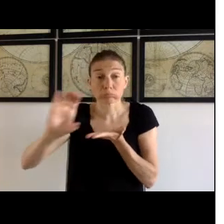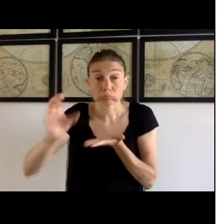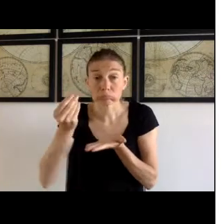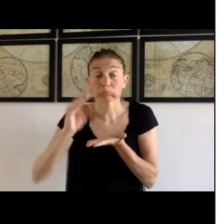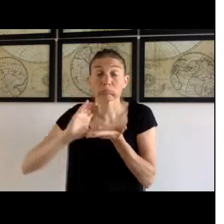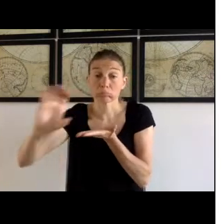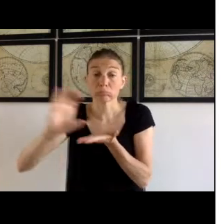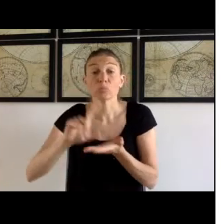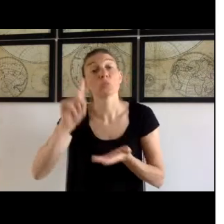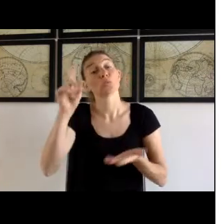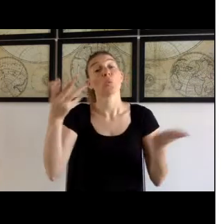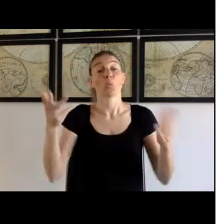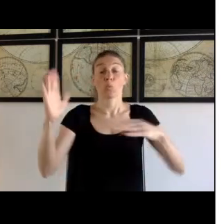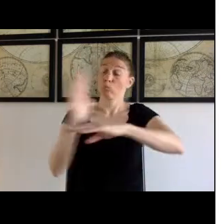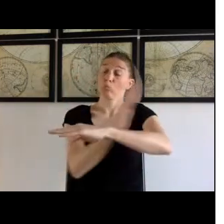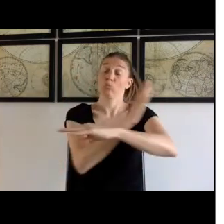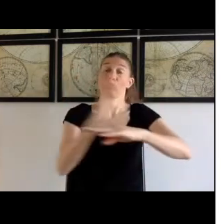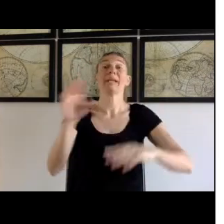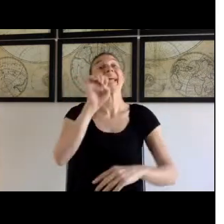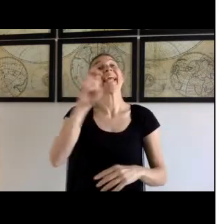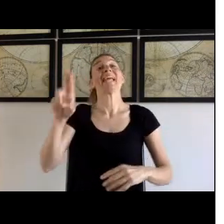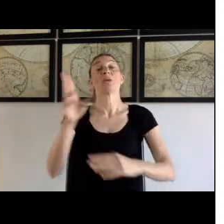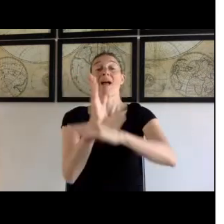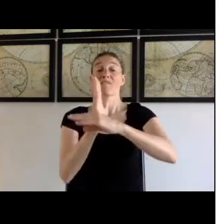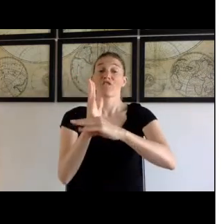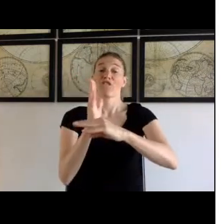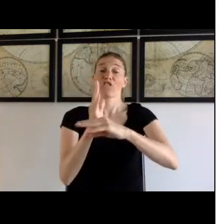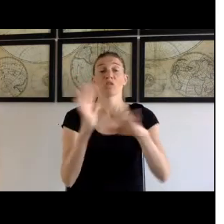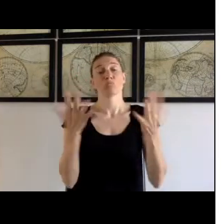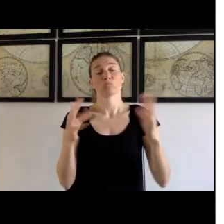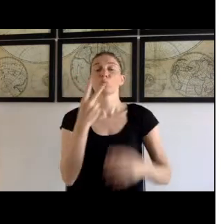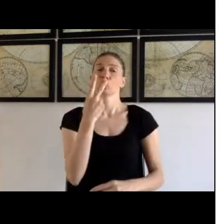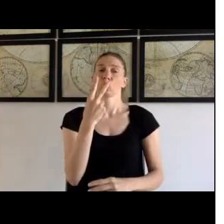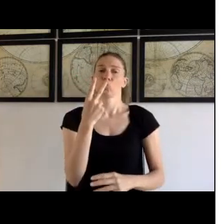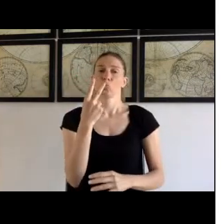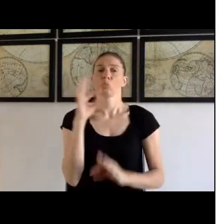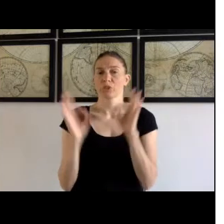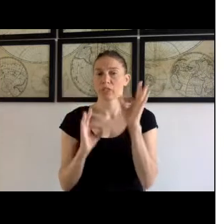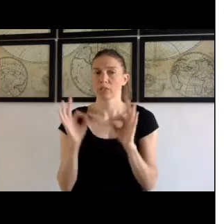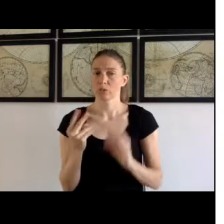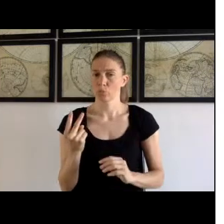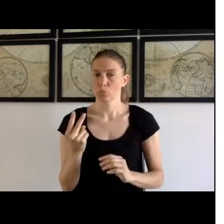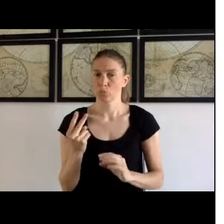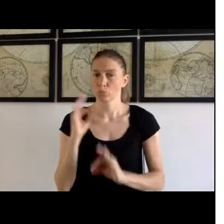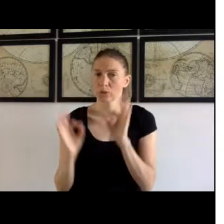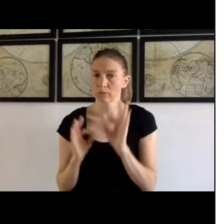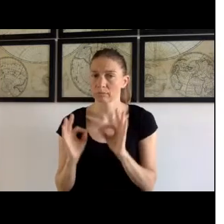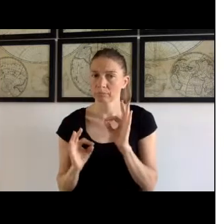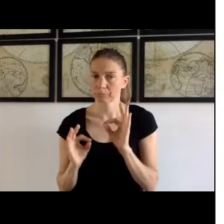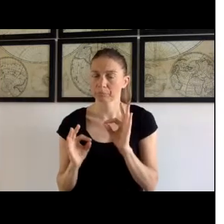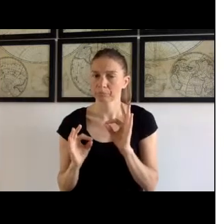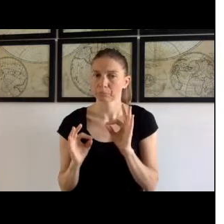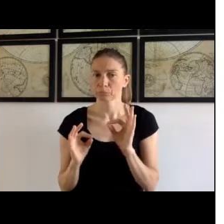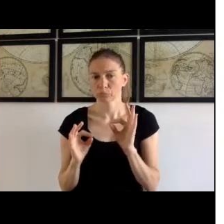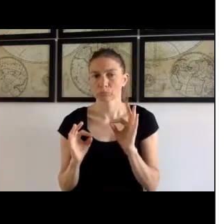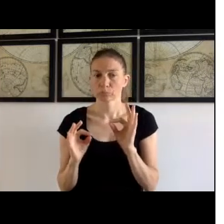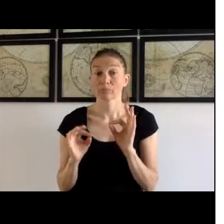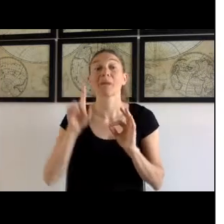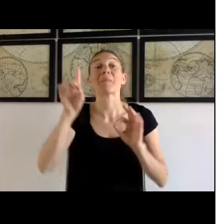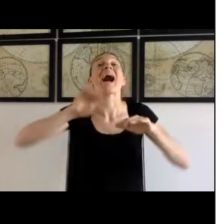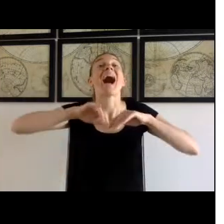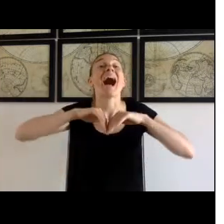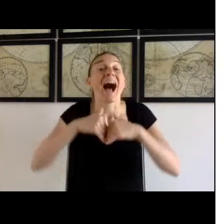the average on the European Union is around 2%, but yeah, the way it's spent, we don't